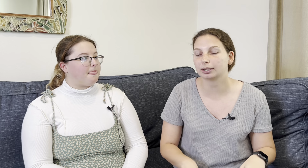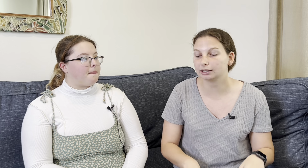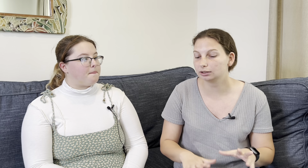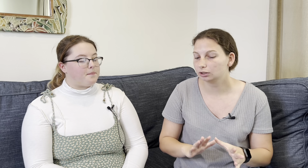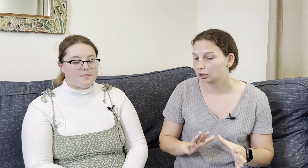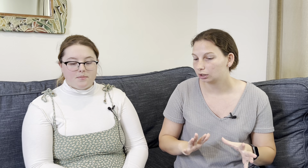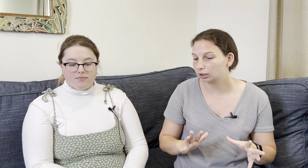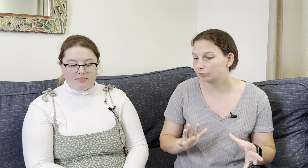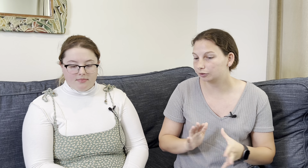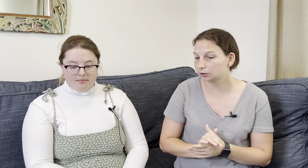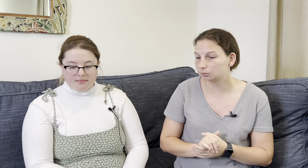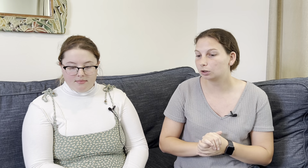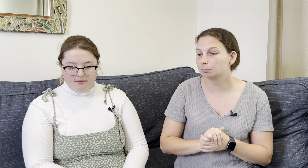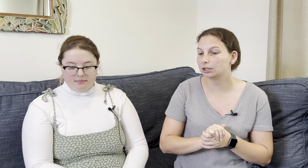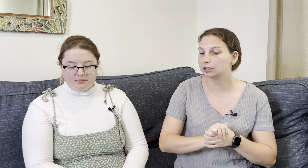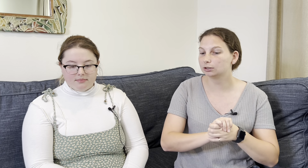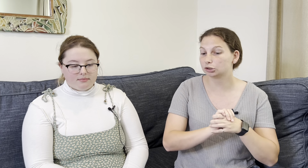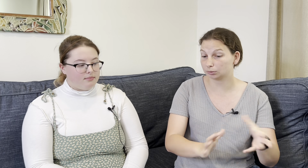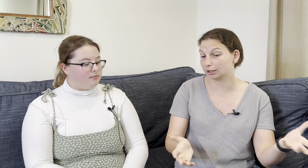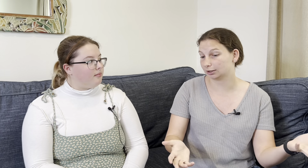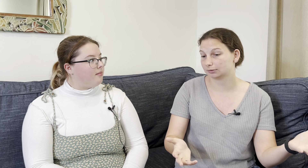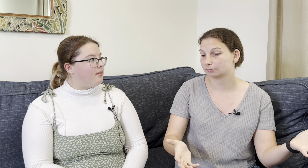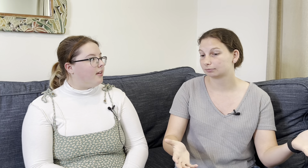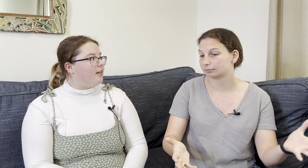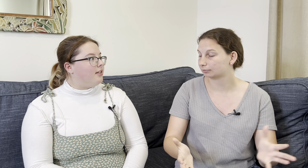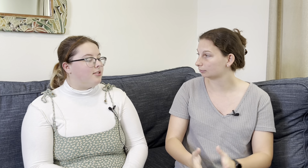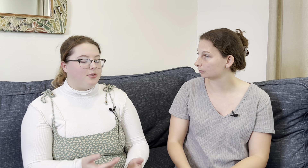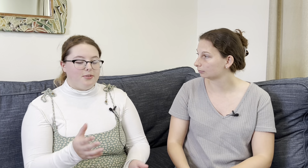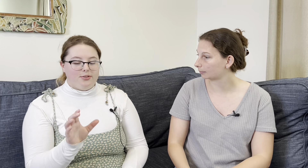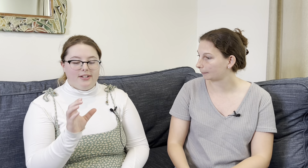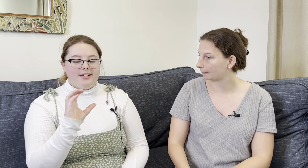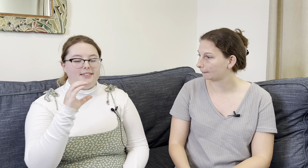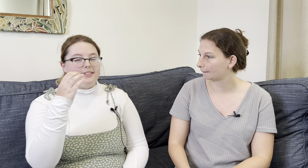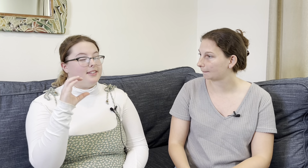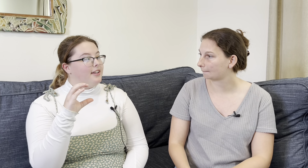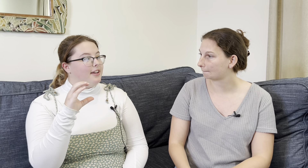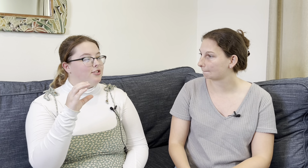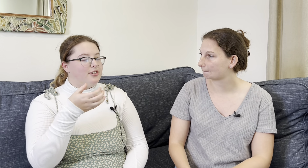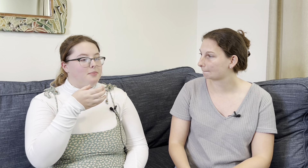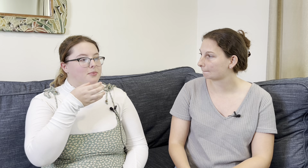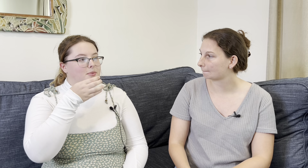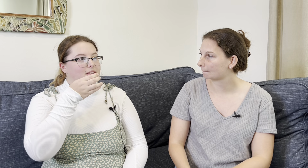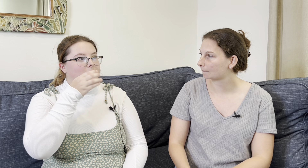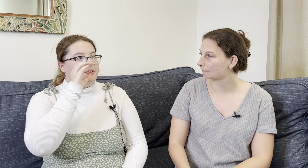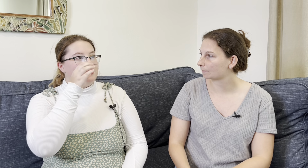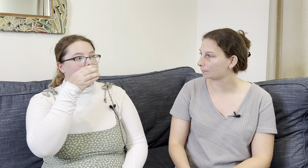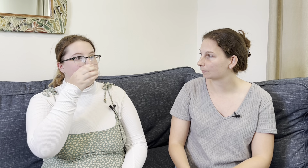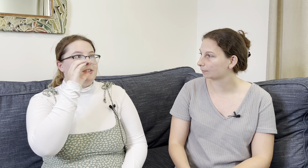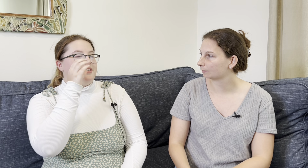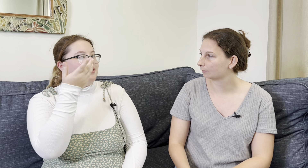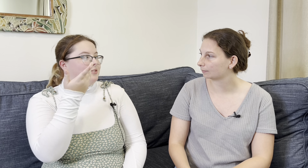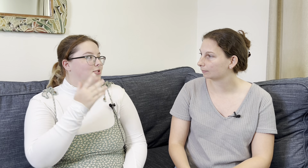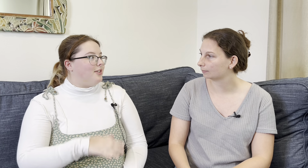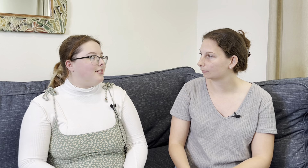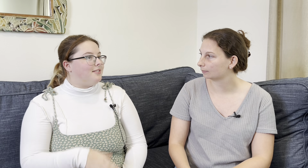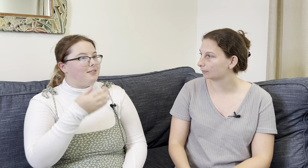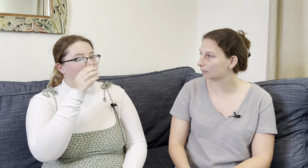in. The first one being drink. So drink, it's a C hand shape with you just pretending to drink Okay. a